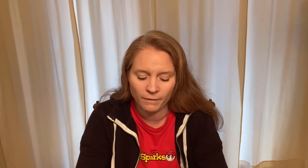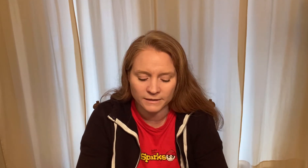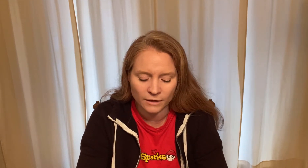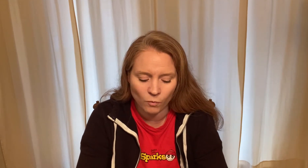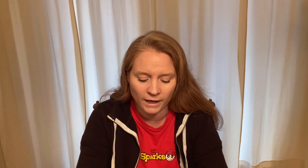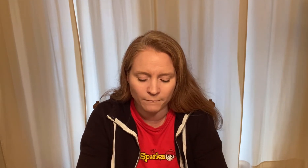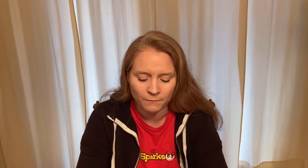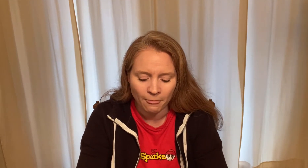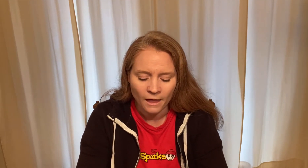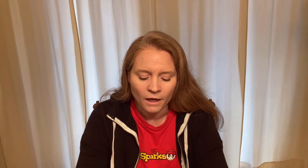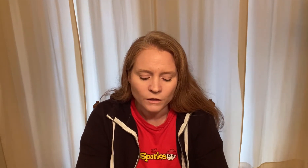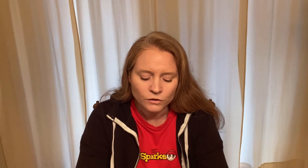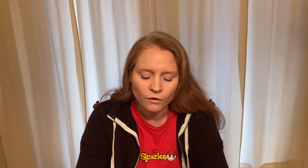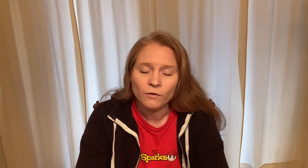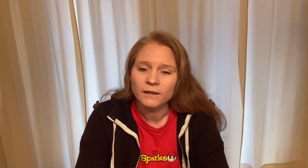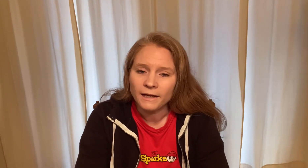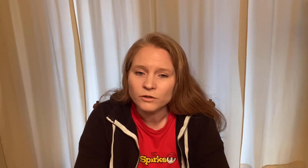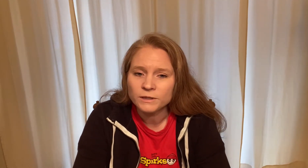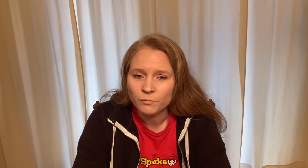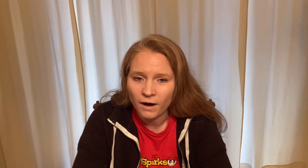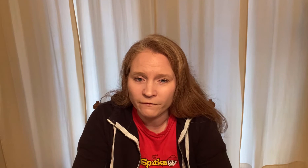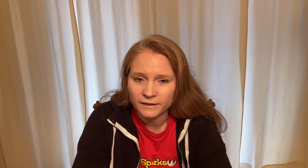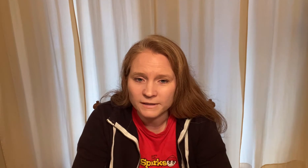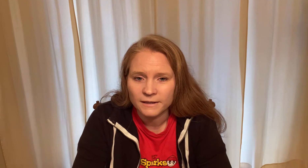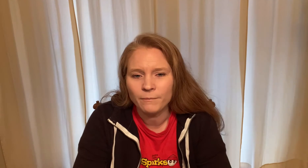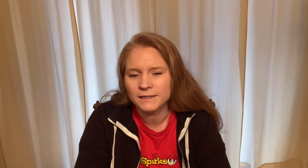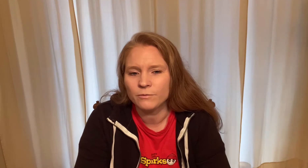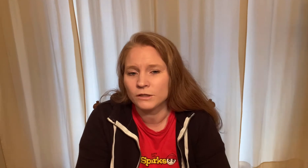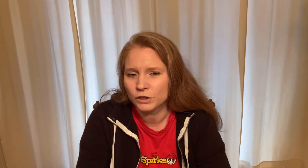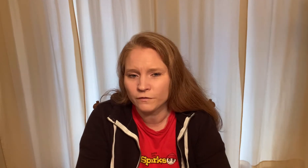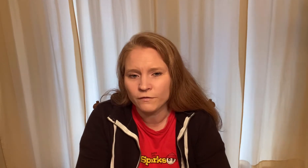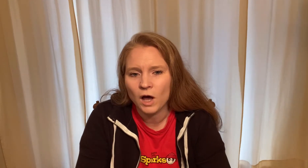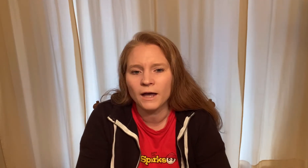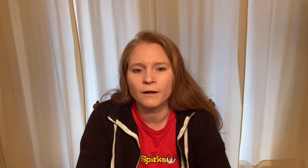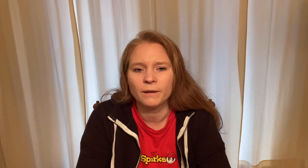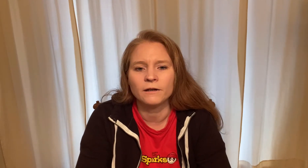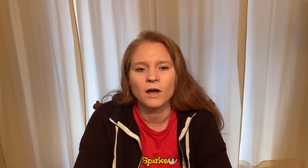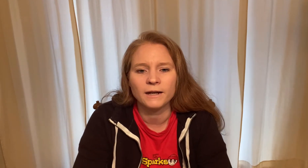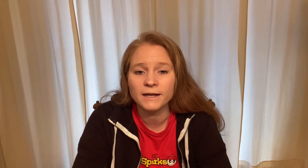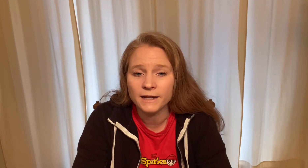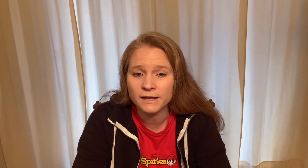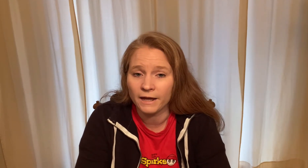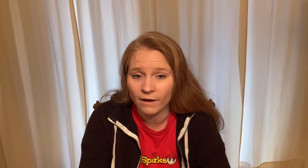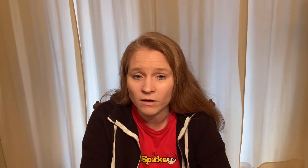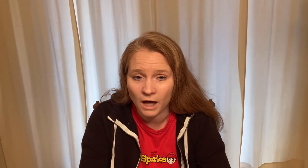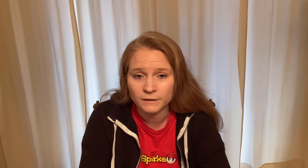amazing way. So Elijah was a prophet. That means he was a servant of God, a man of God, and he gave out God's